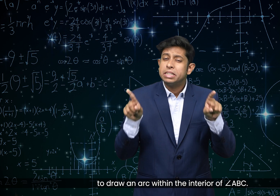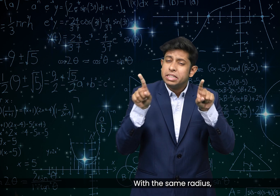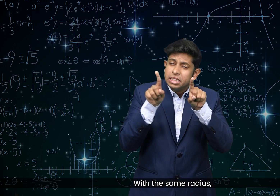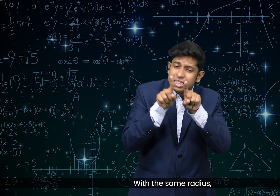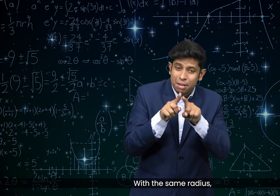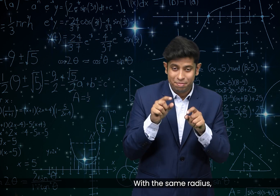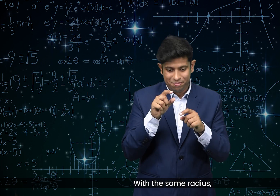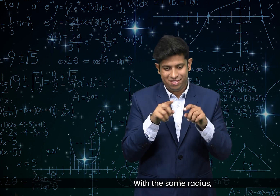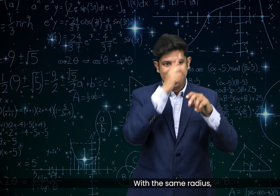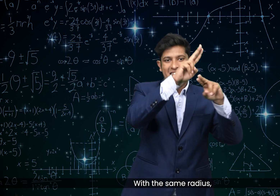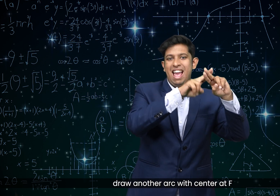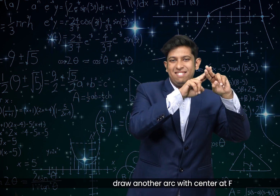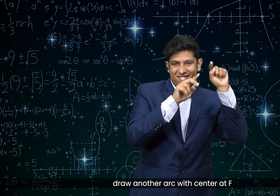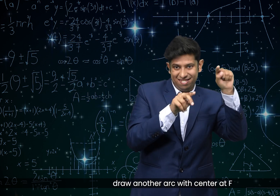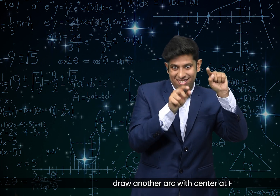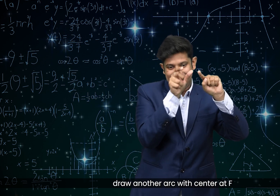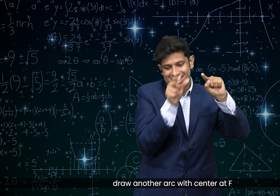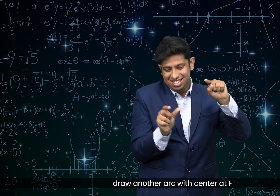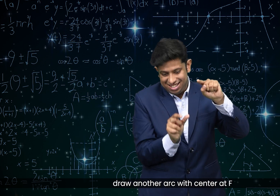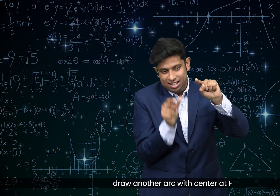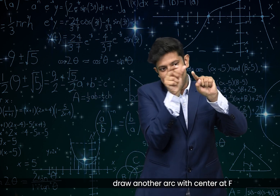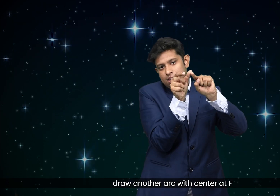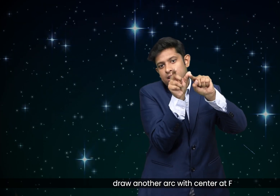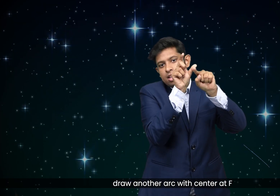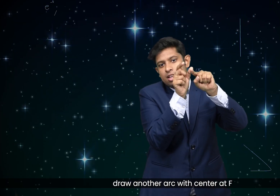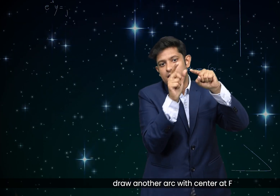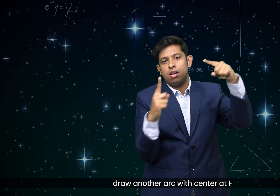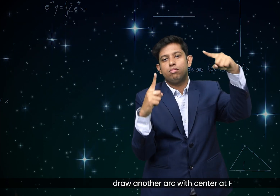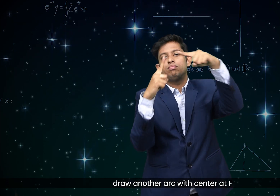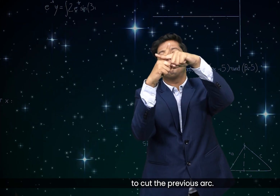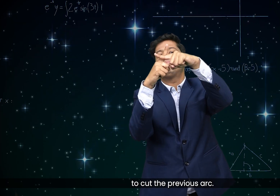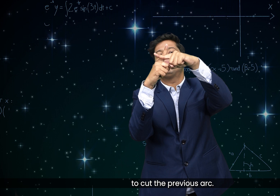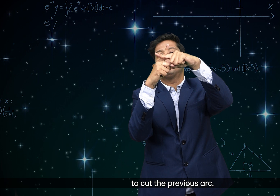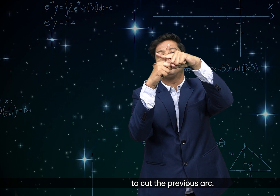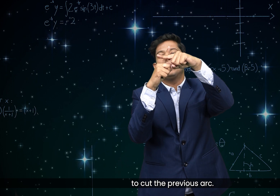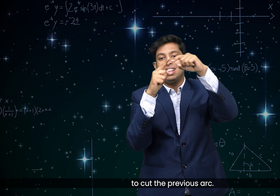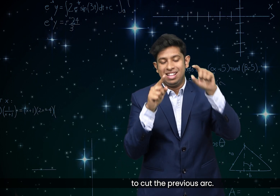With the same radius, draw another arc with center at F to cut the previous arc.